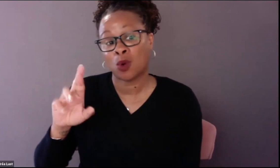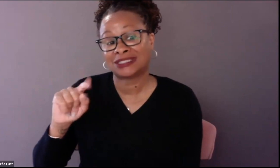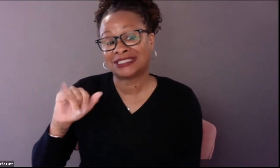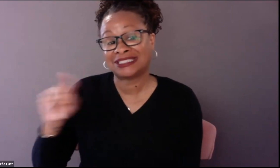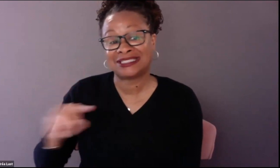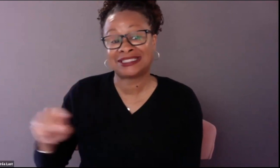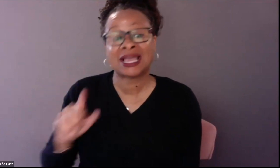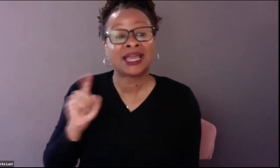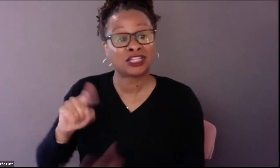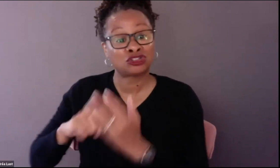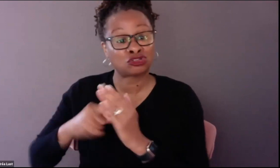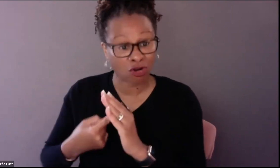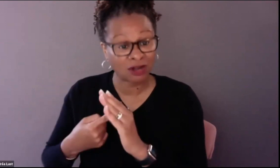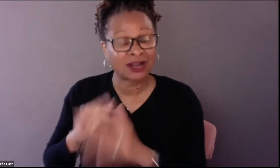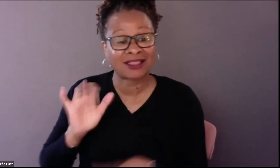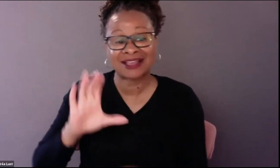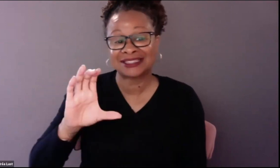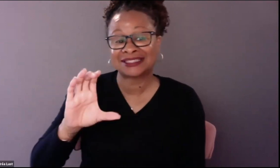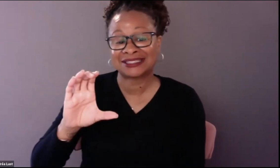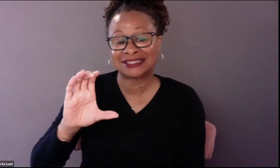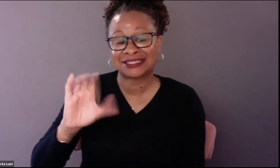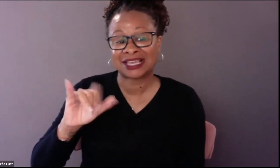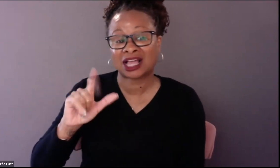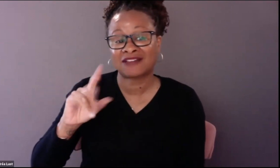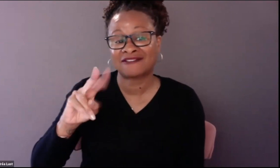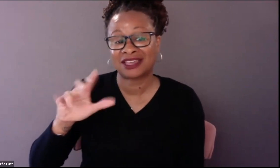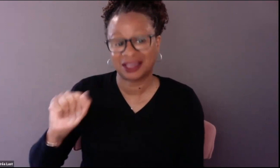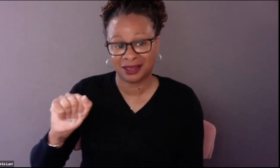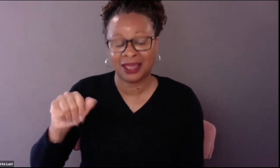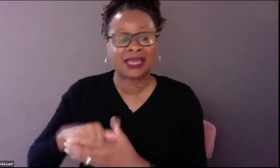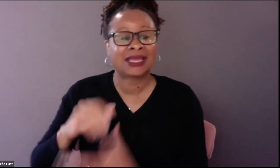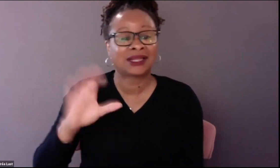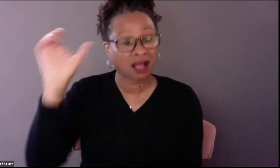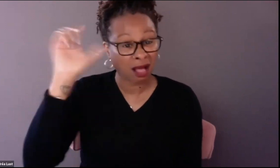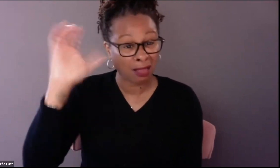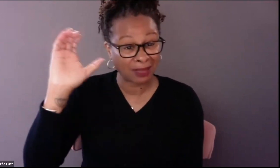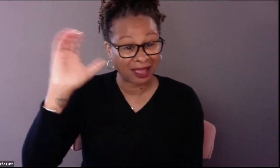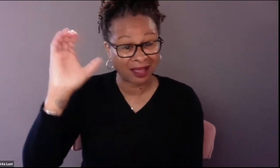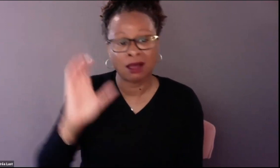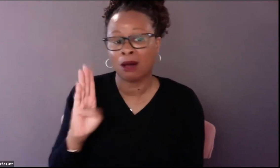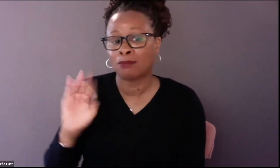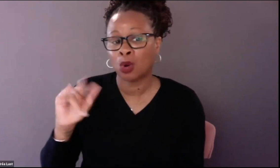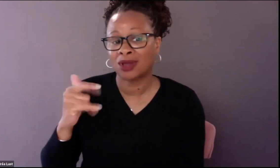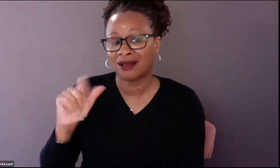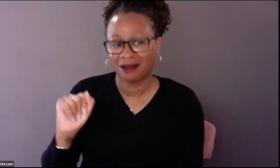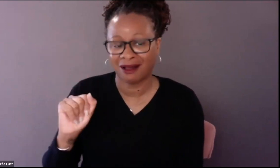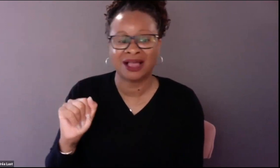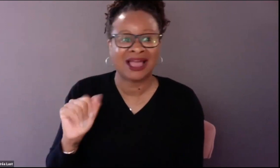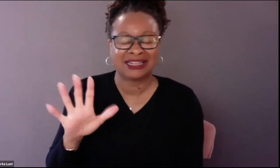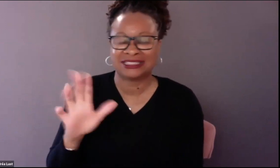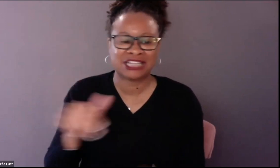in Bogotá, Colombia, which is now an international phenomenon. So yeah, pleasure to be here. My name's